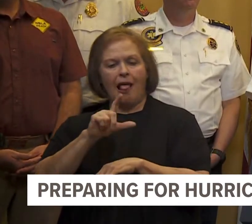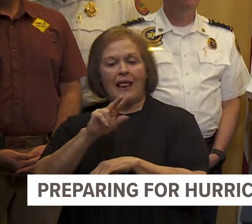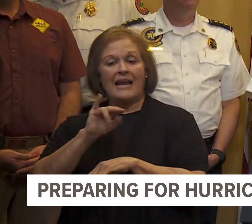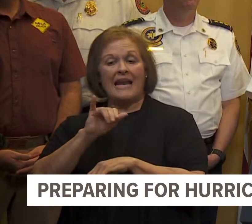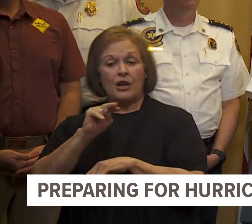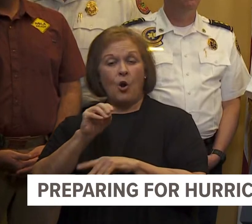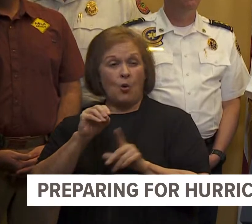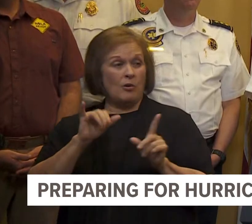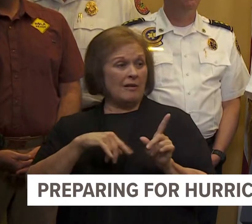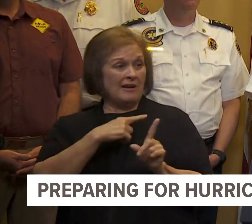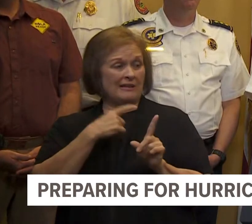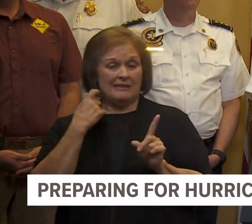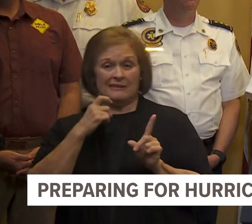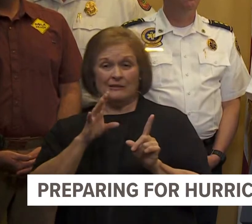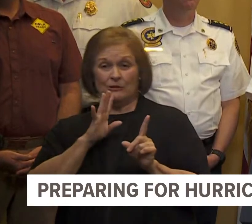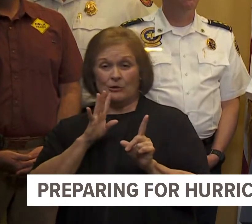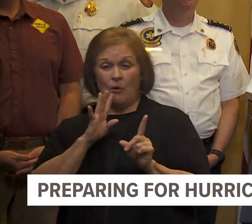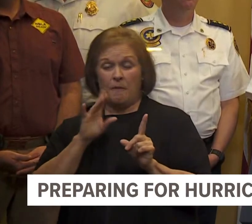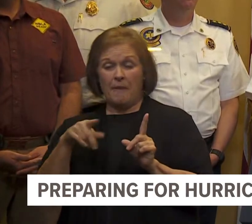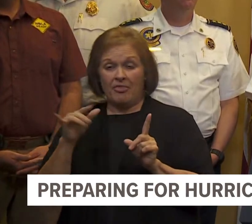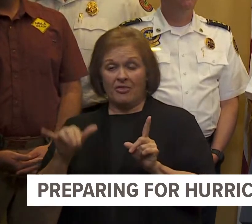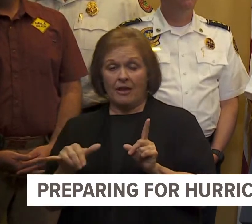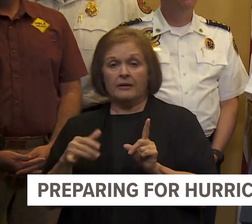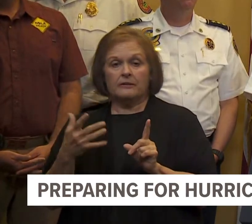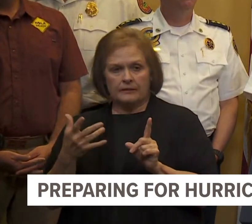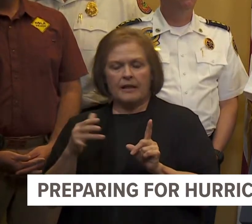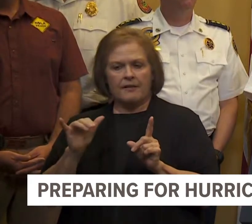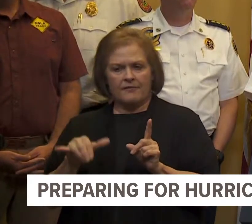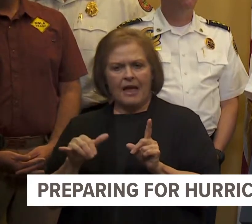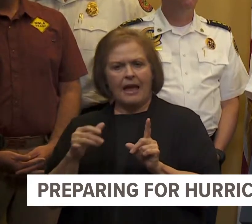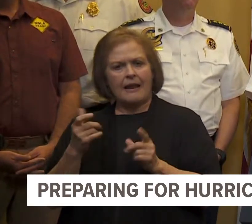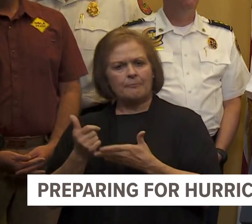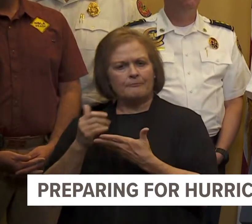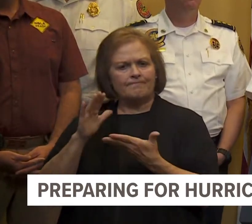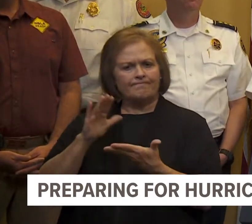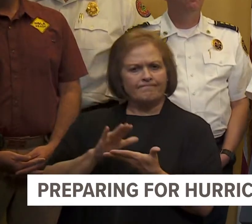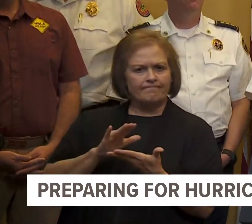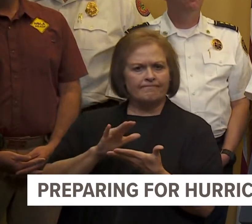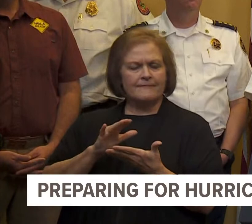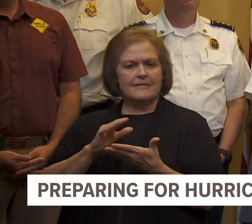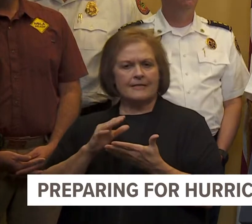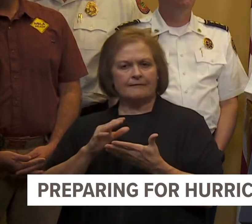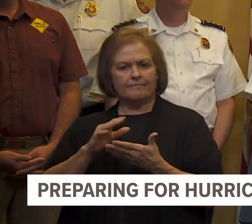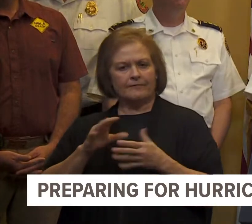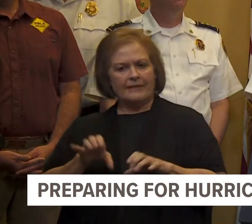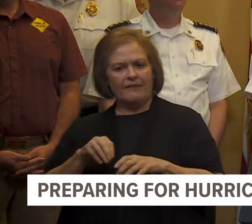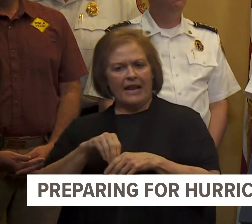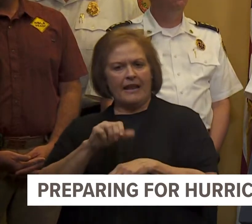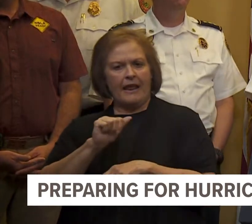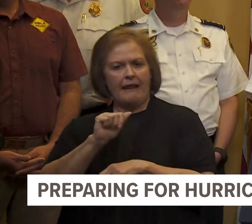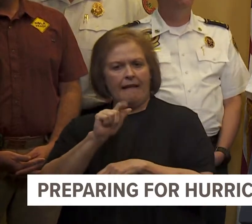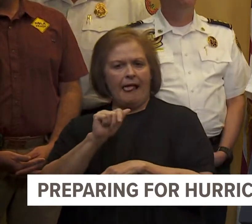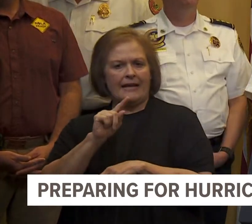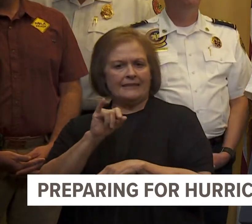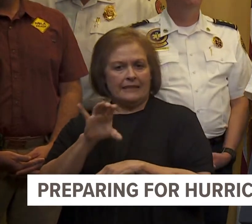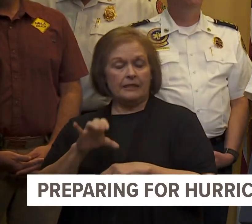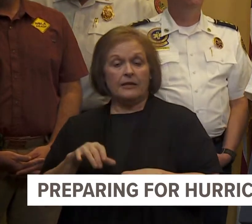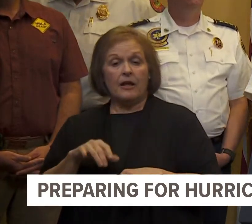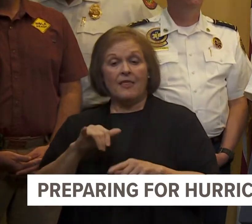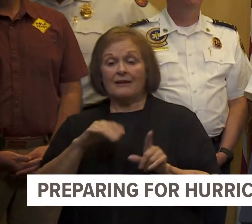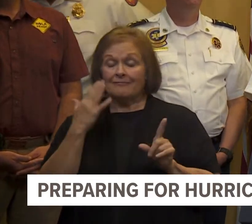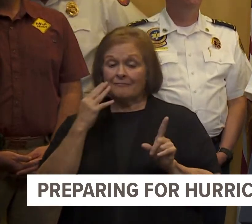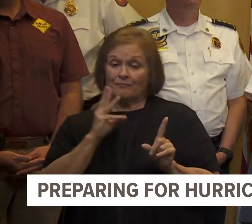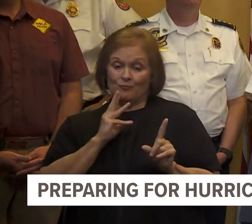Nino, as some of you may have heard that term recently, which does suppress hurricane activity in the Atlantic. However, sea